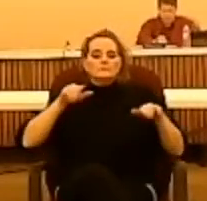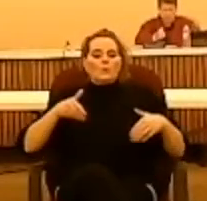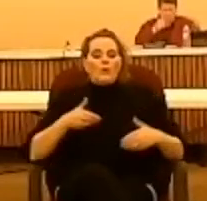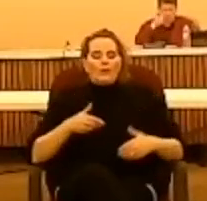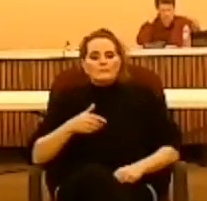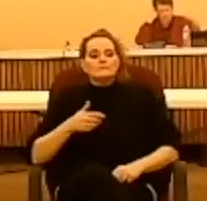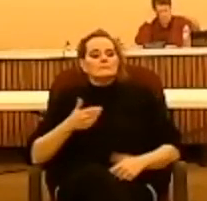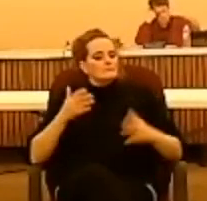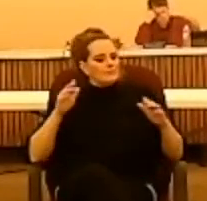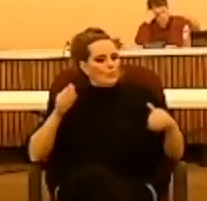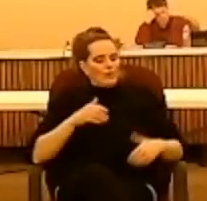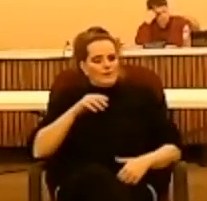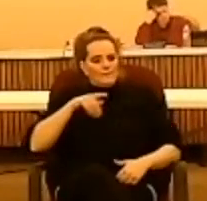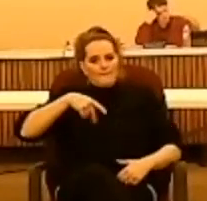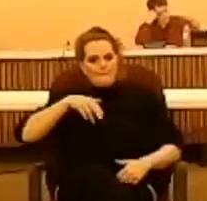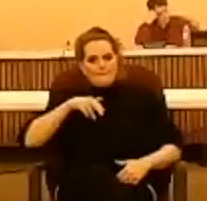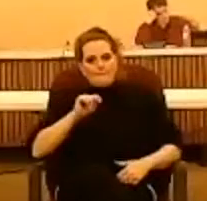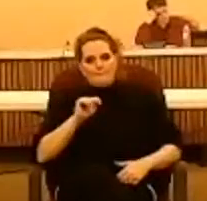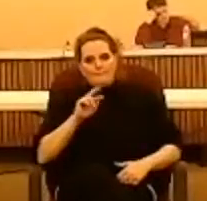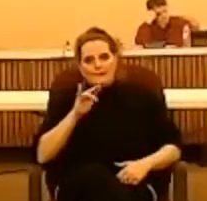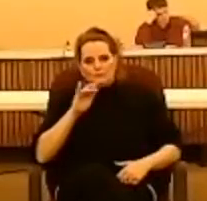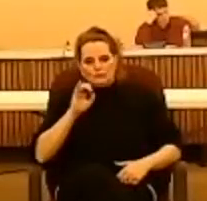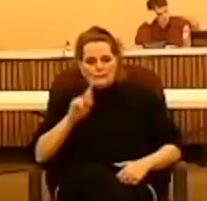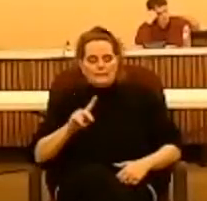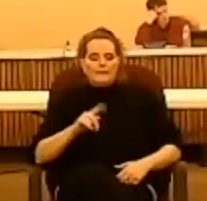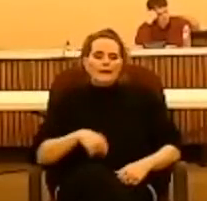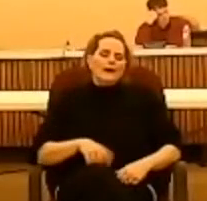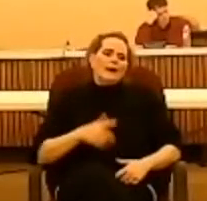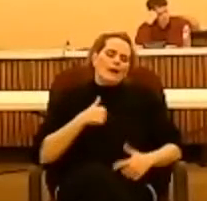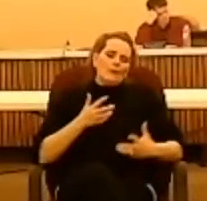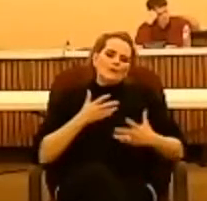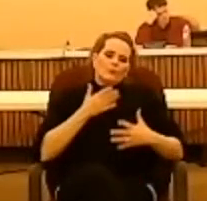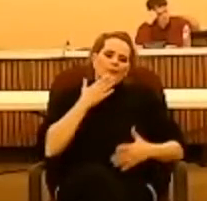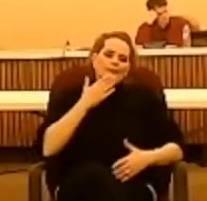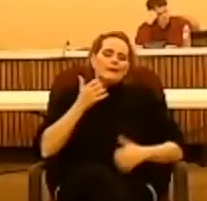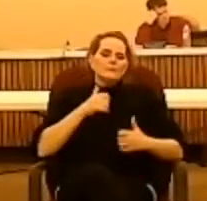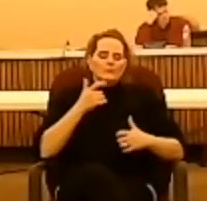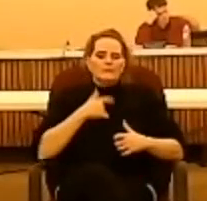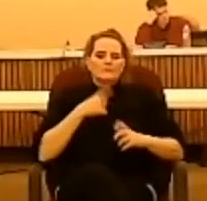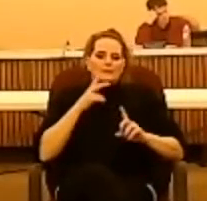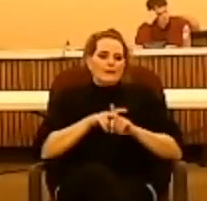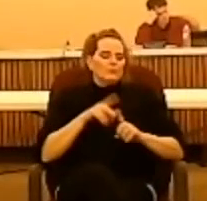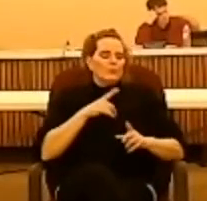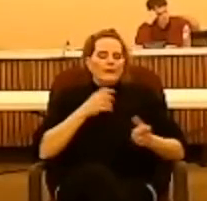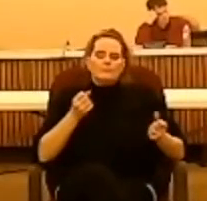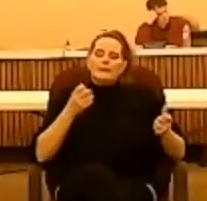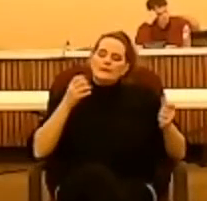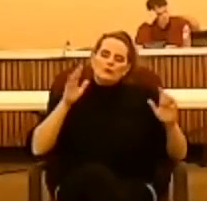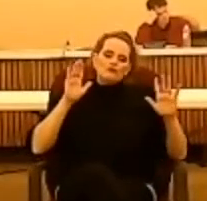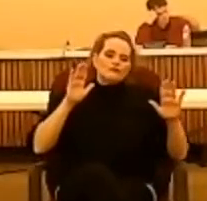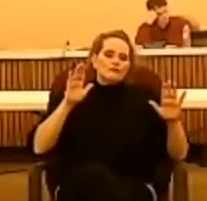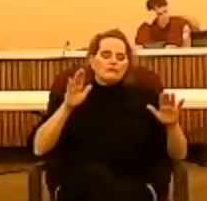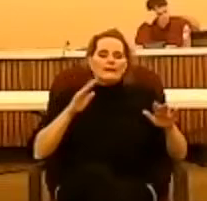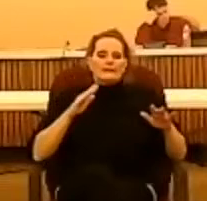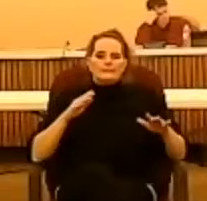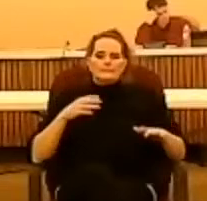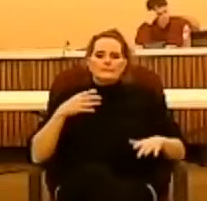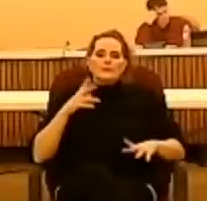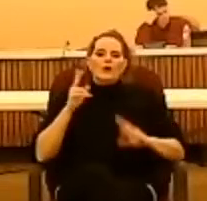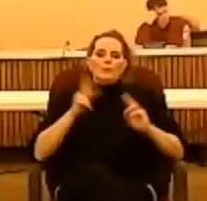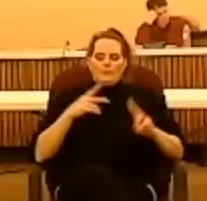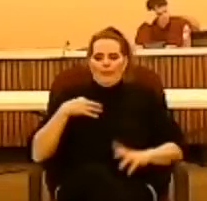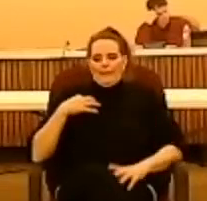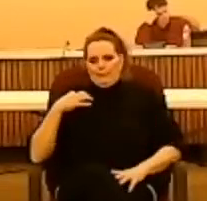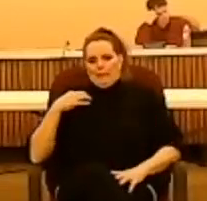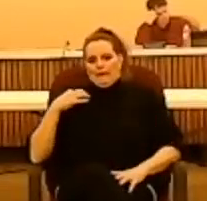joining. And I'd like to just thank everybody else who applied for it, that, you know, Yes. we had many great candidates. And I'm sure